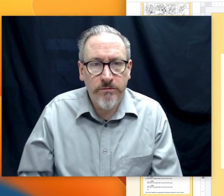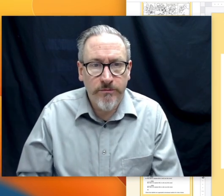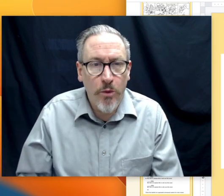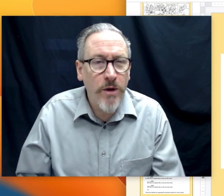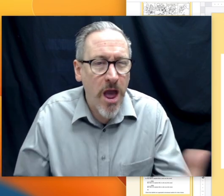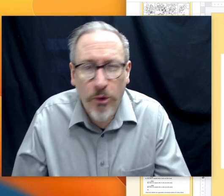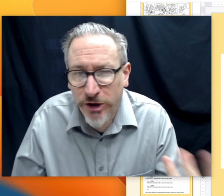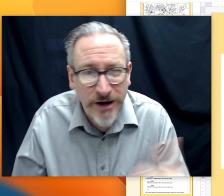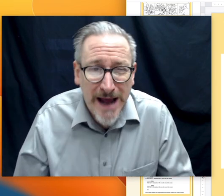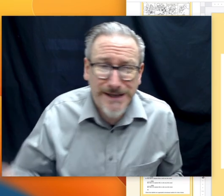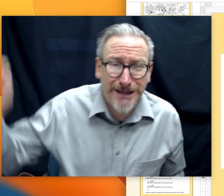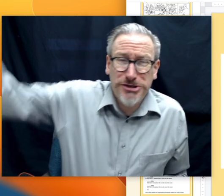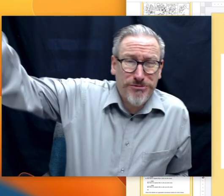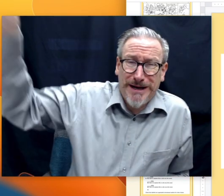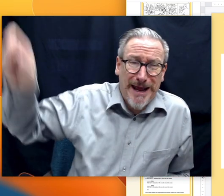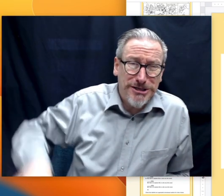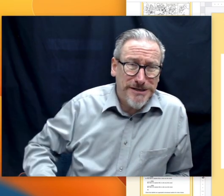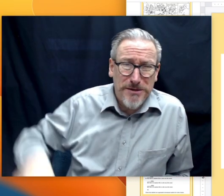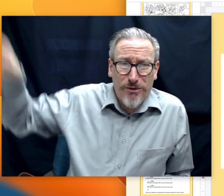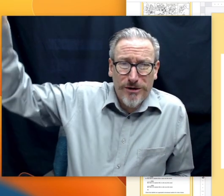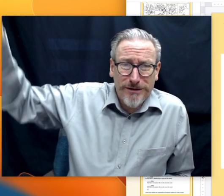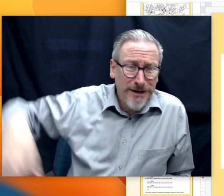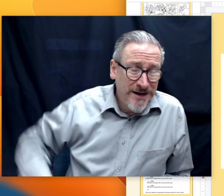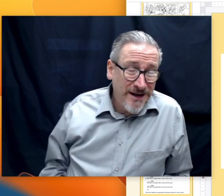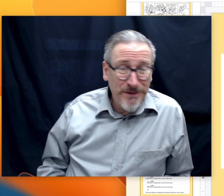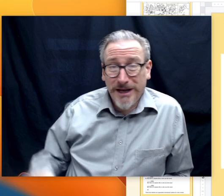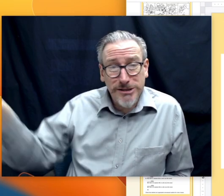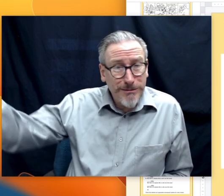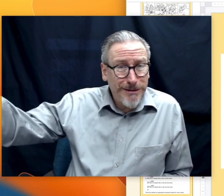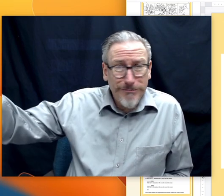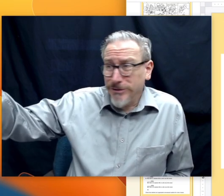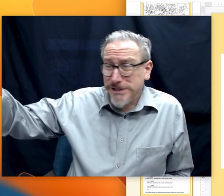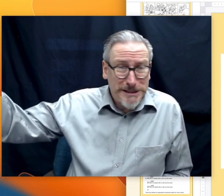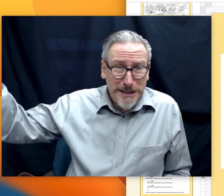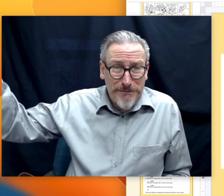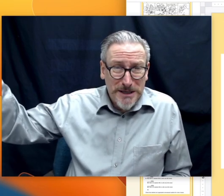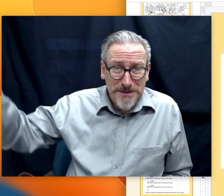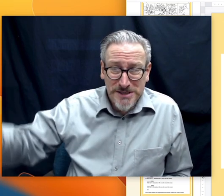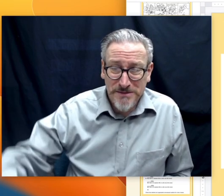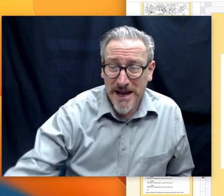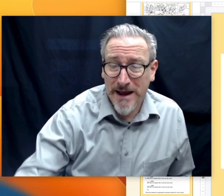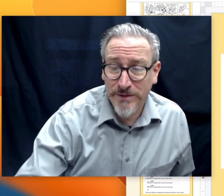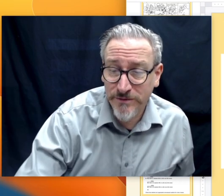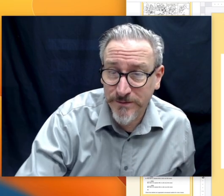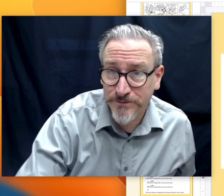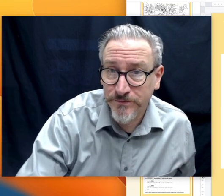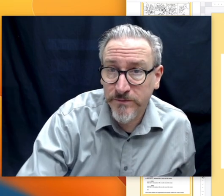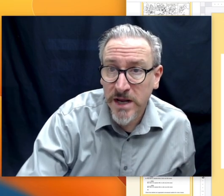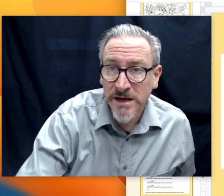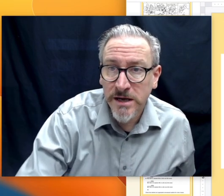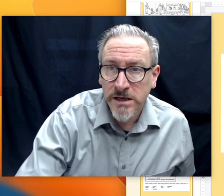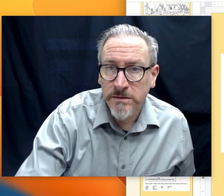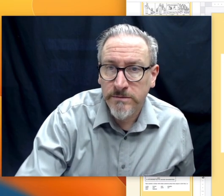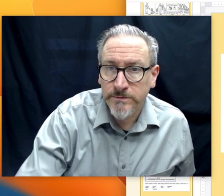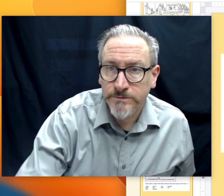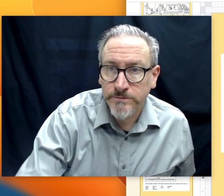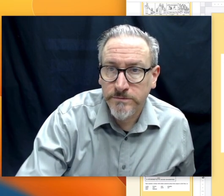know, we could ask, I could just write ages on the board. Be like, so when you were 16, everybody tell me something that happened,